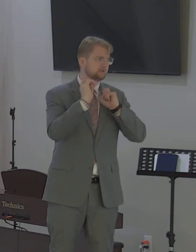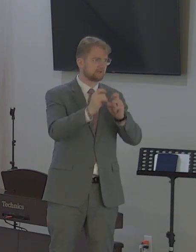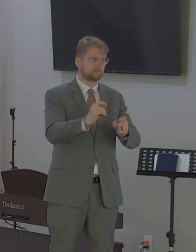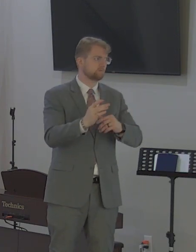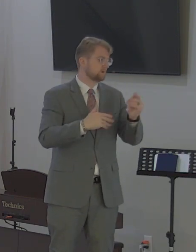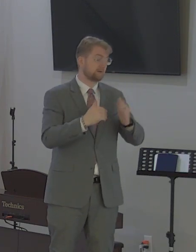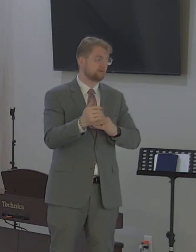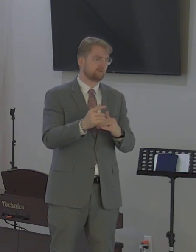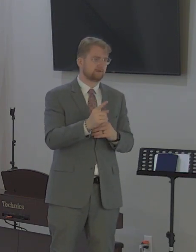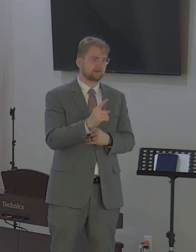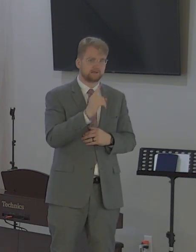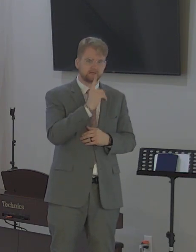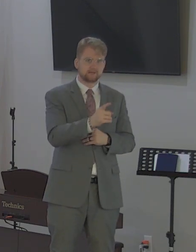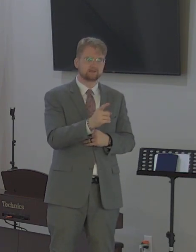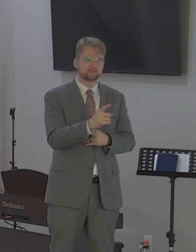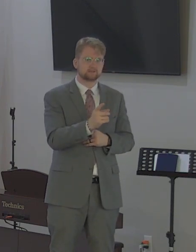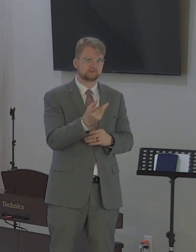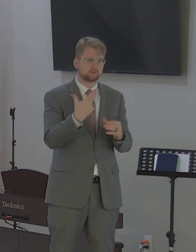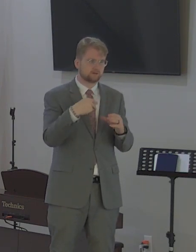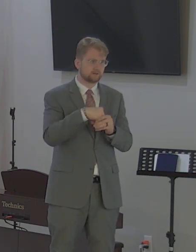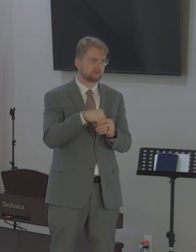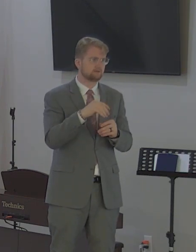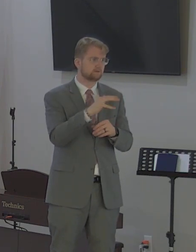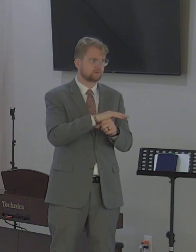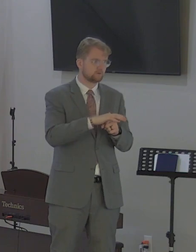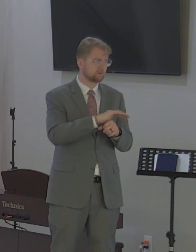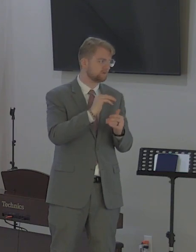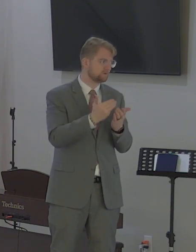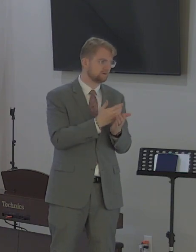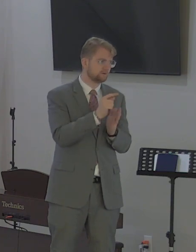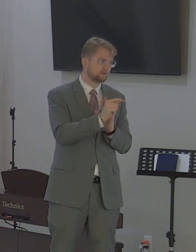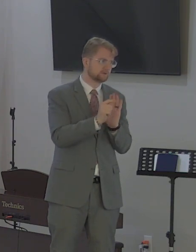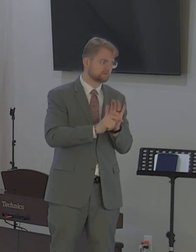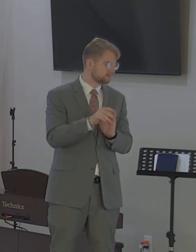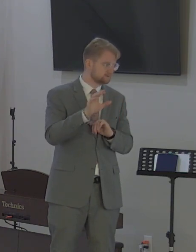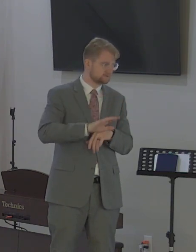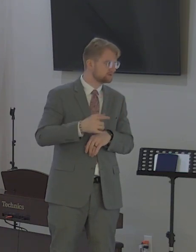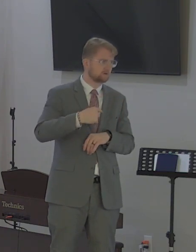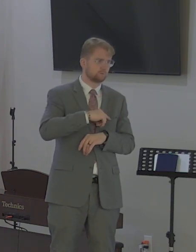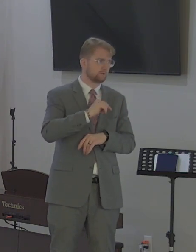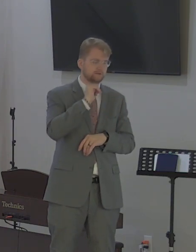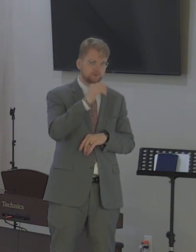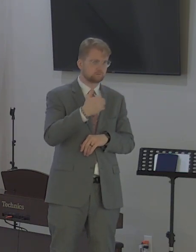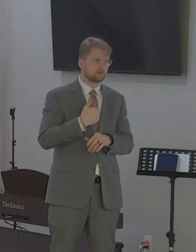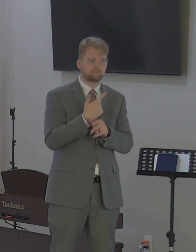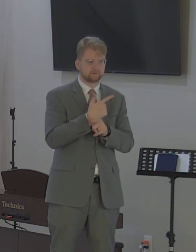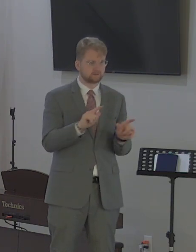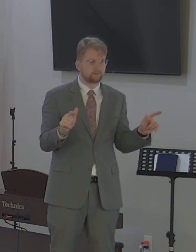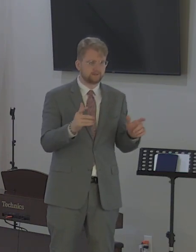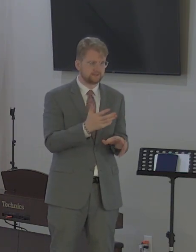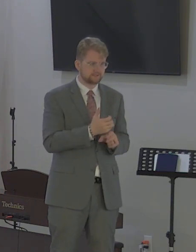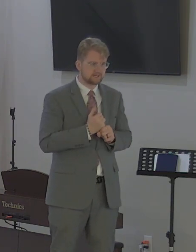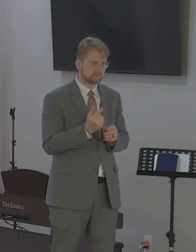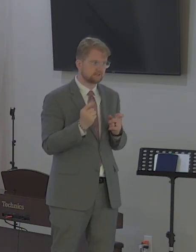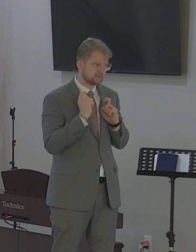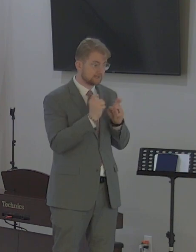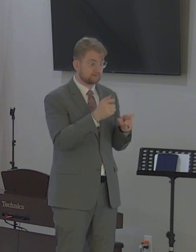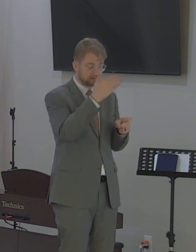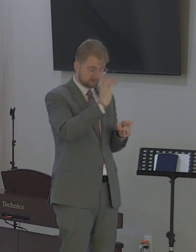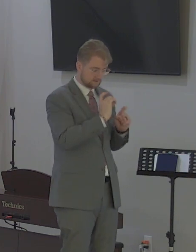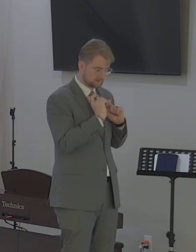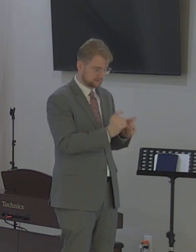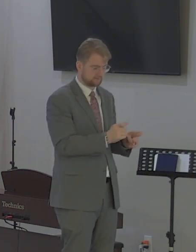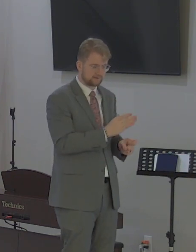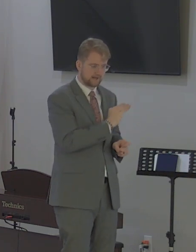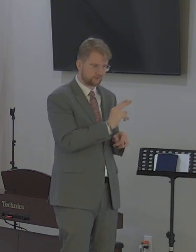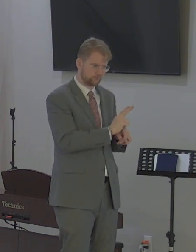it is within the local New Testament church. We don't get the liberty to take the gift that God's given us and use it how